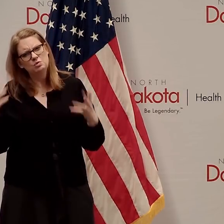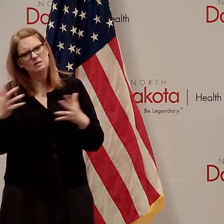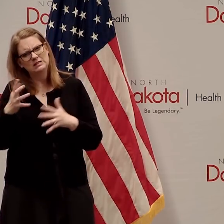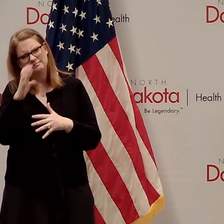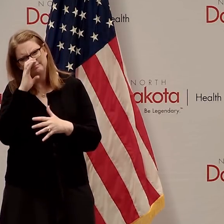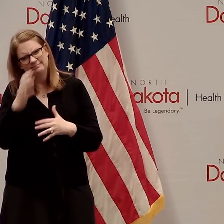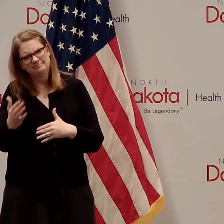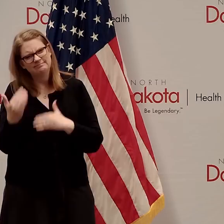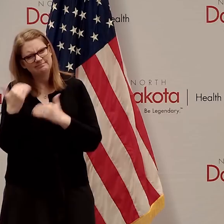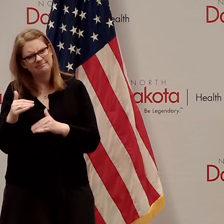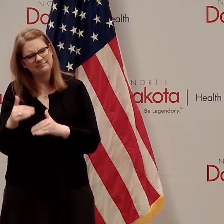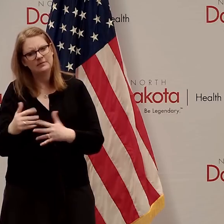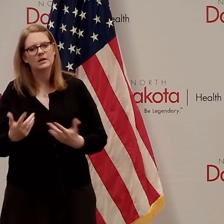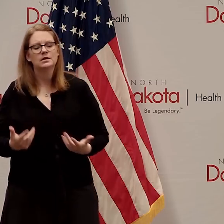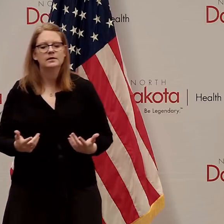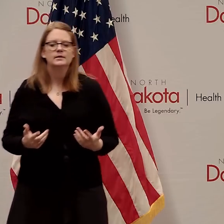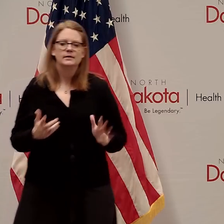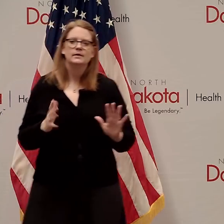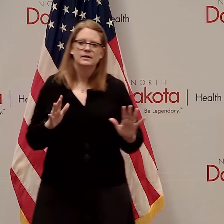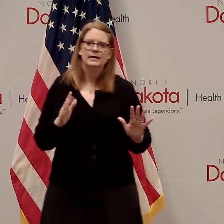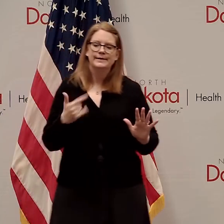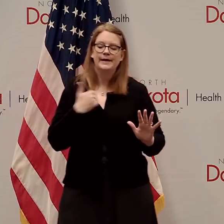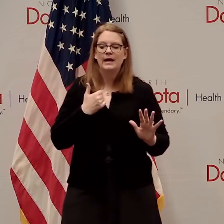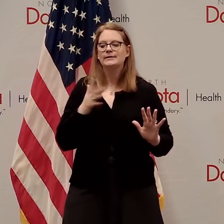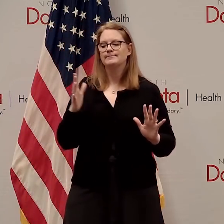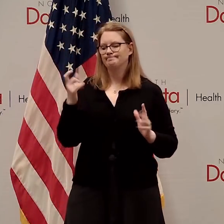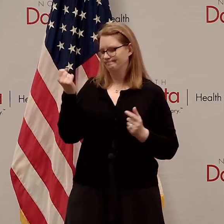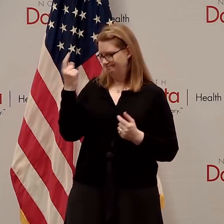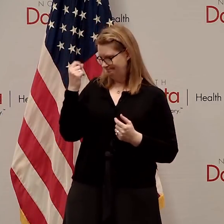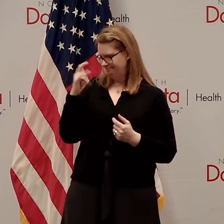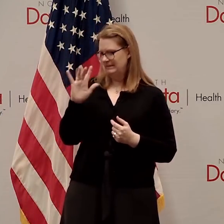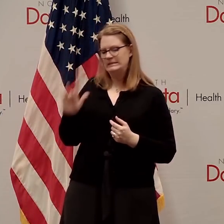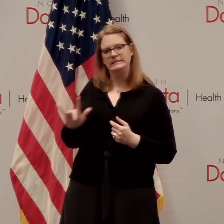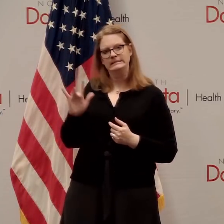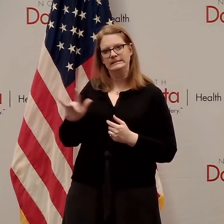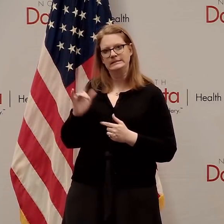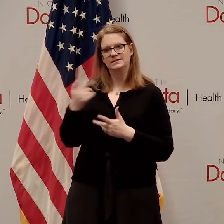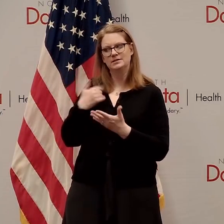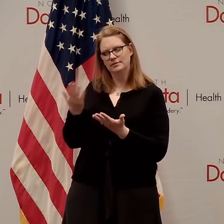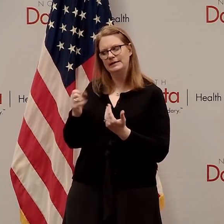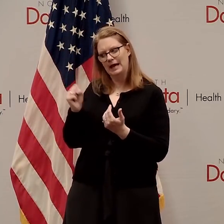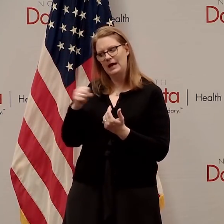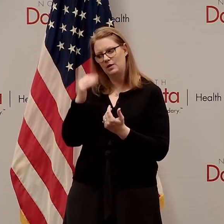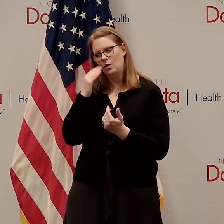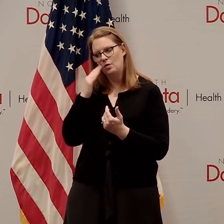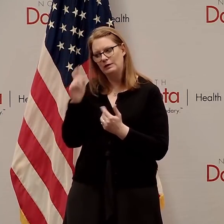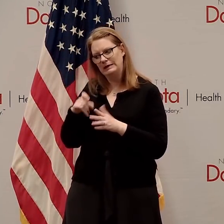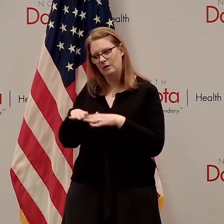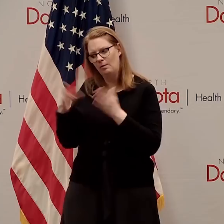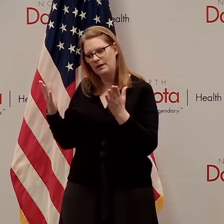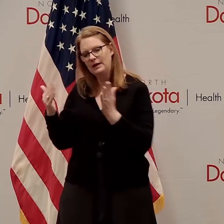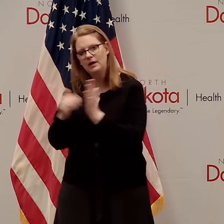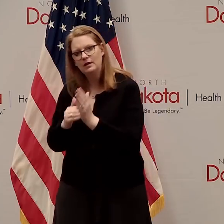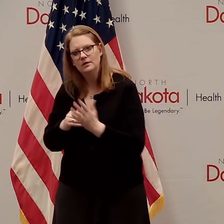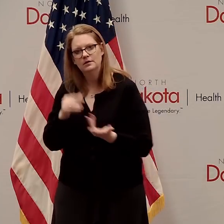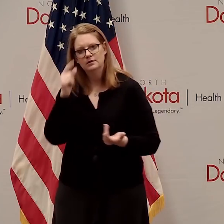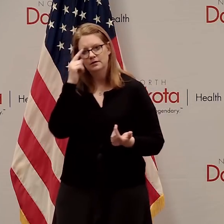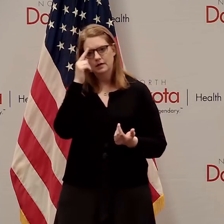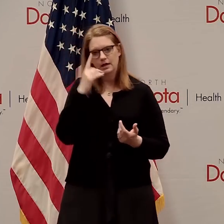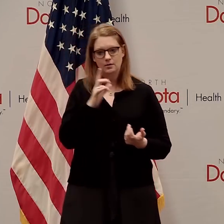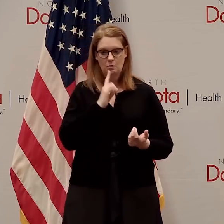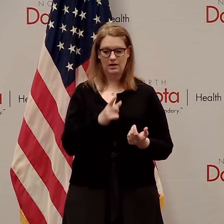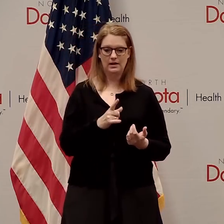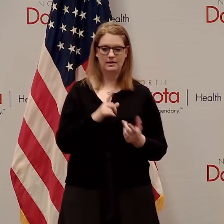share the sentiment that many have about let's get open again. And I'm sure they're reacting to the fact that our numbers have been